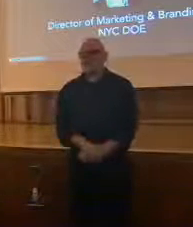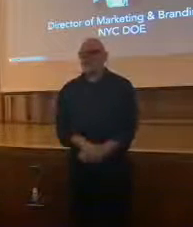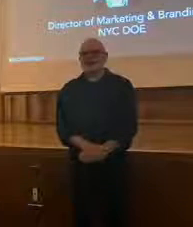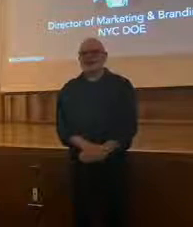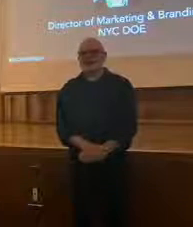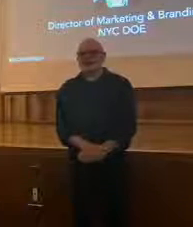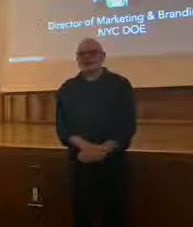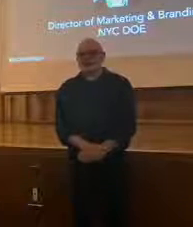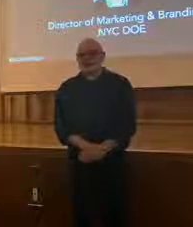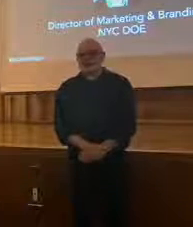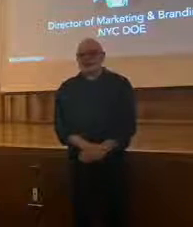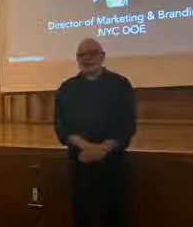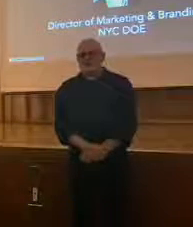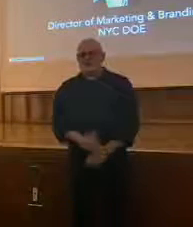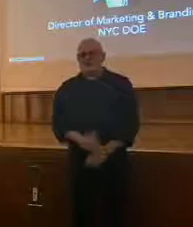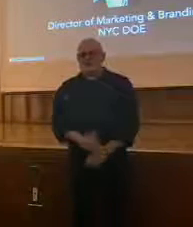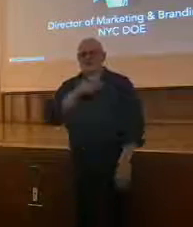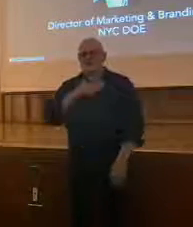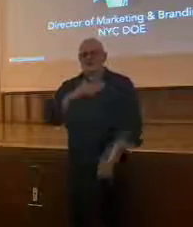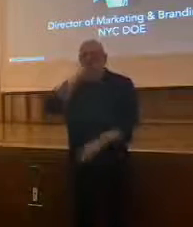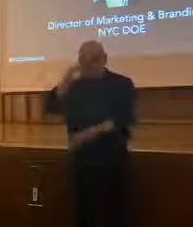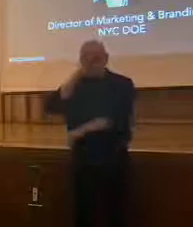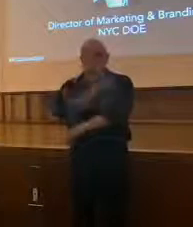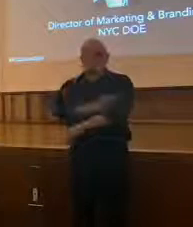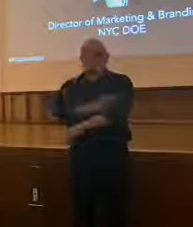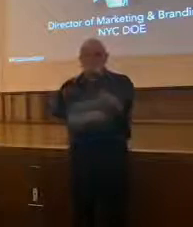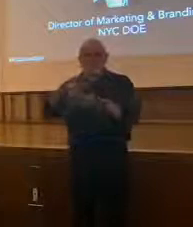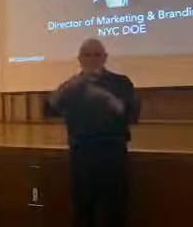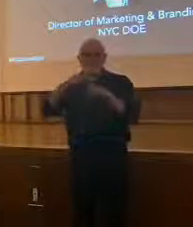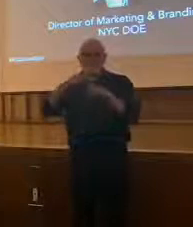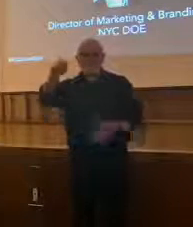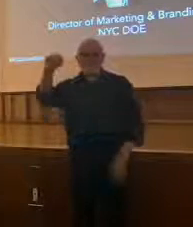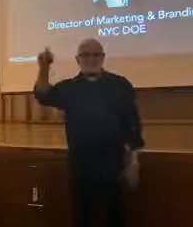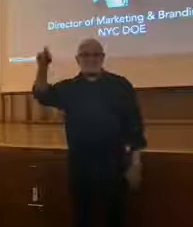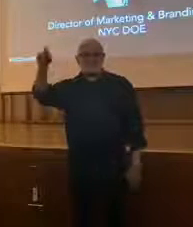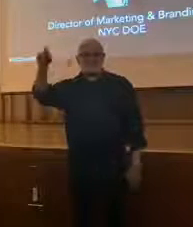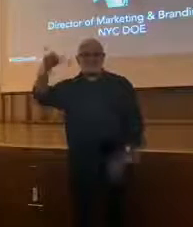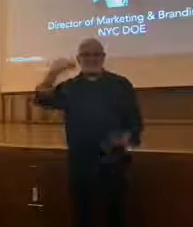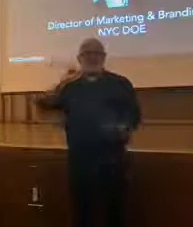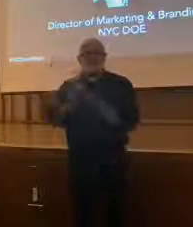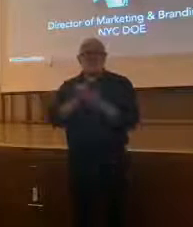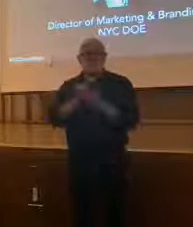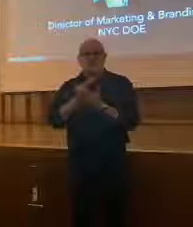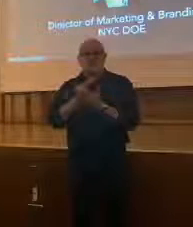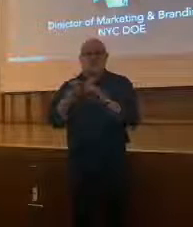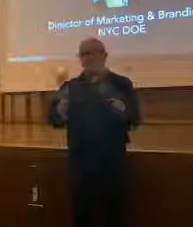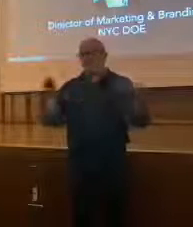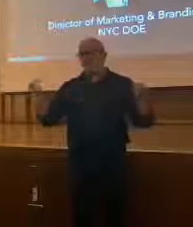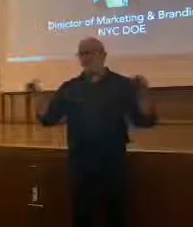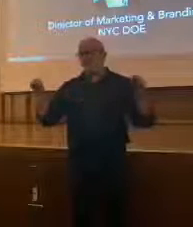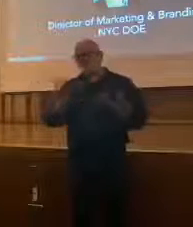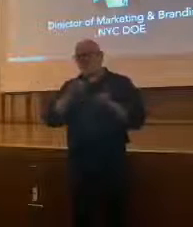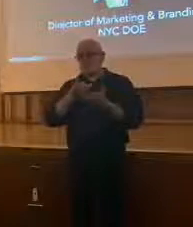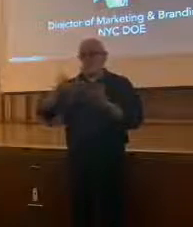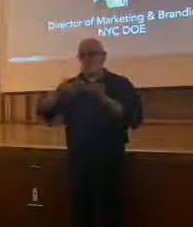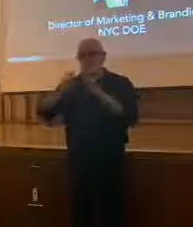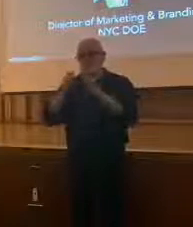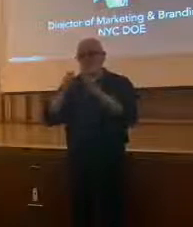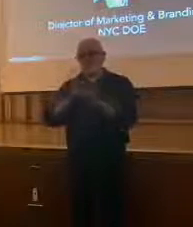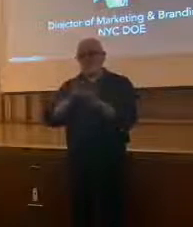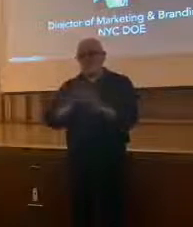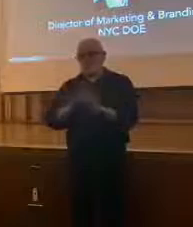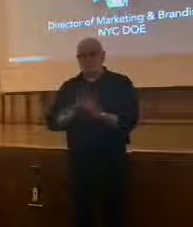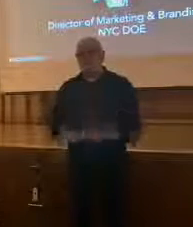Schools, and he's really the reason I came to work at the DOE. So whenever I get to introduce or encounter or, you know, just talk to